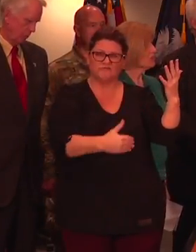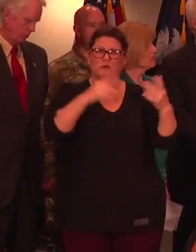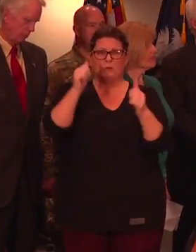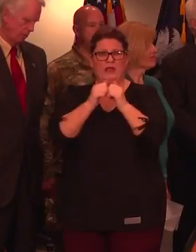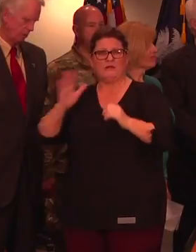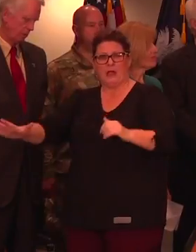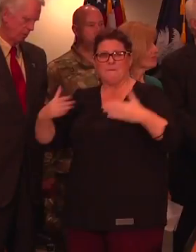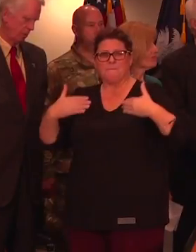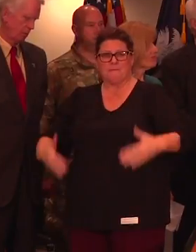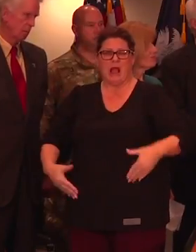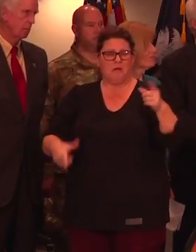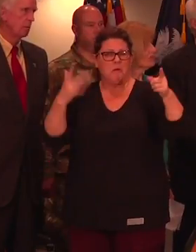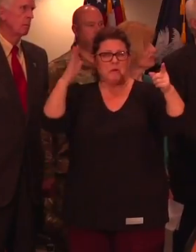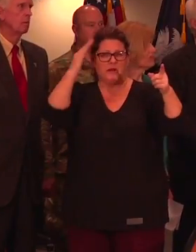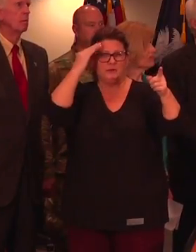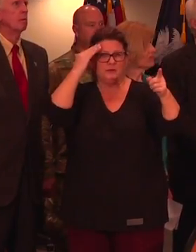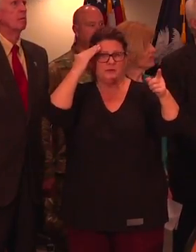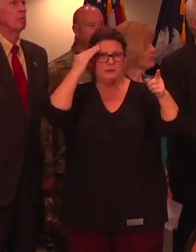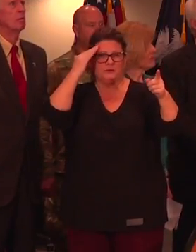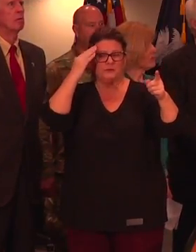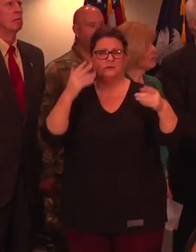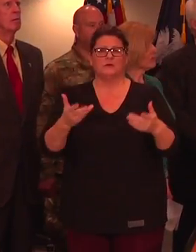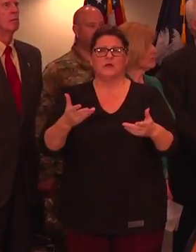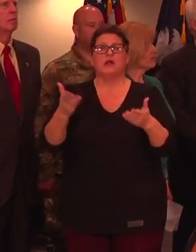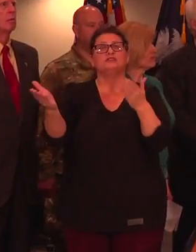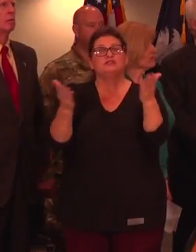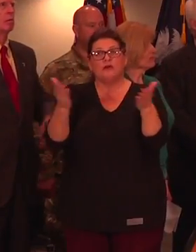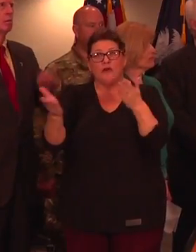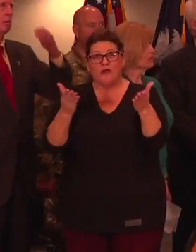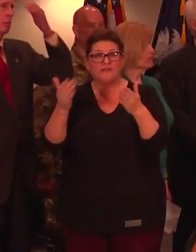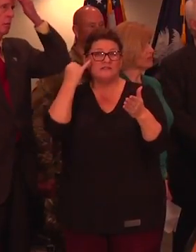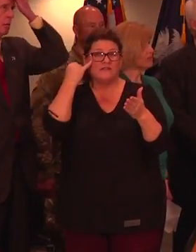remains. With regards to funeral services,